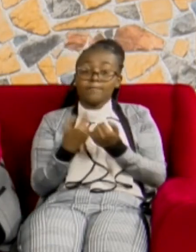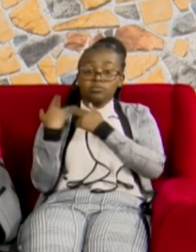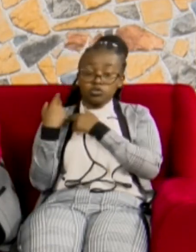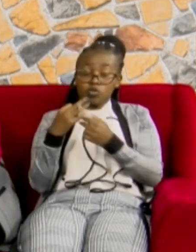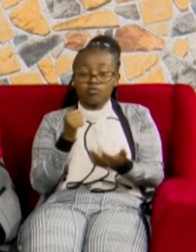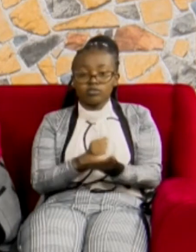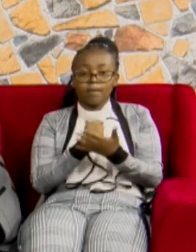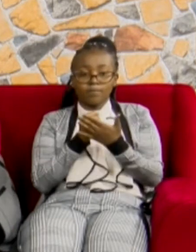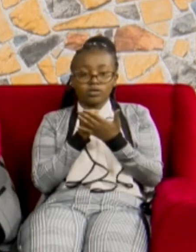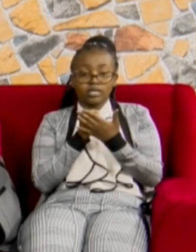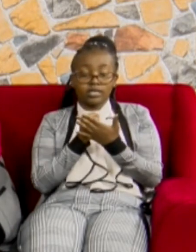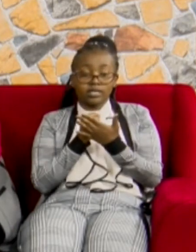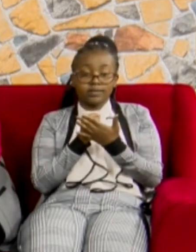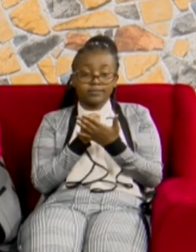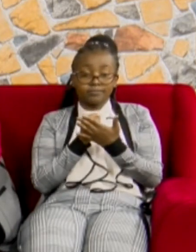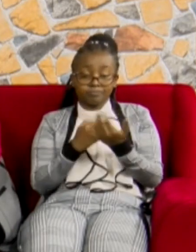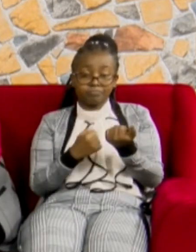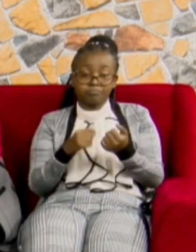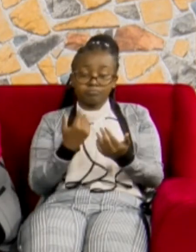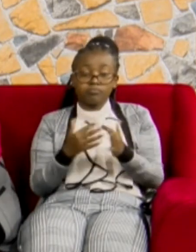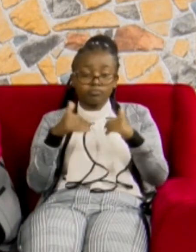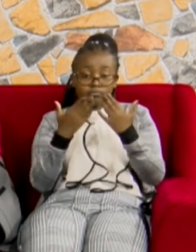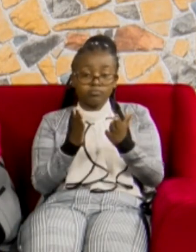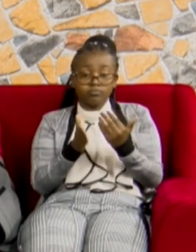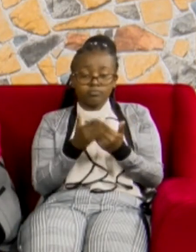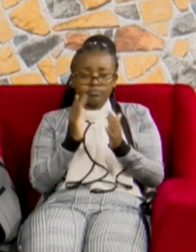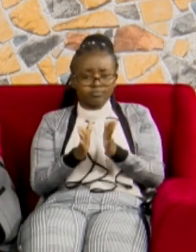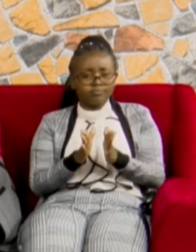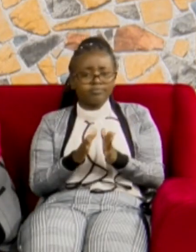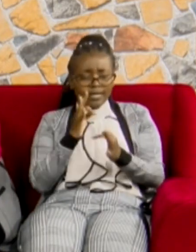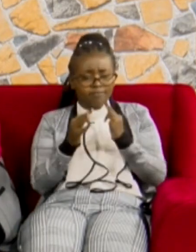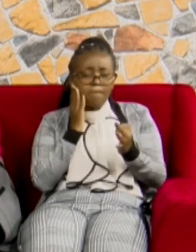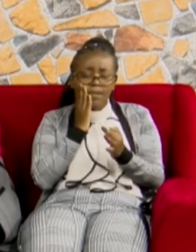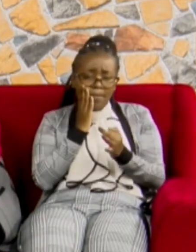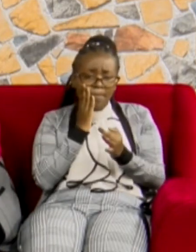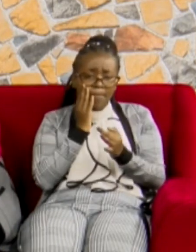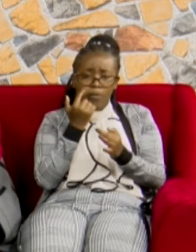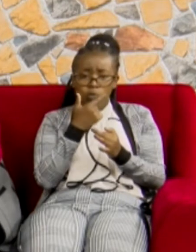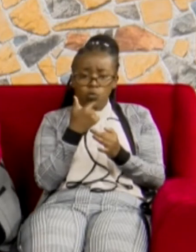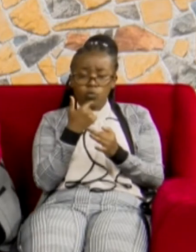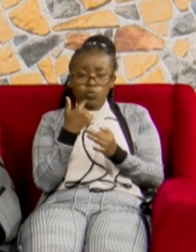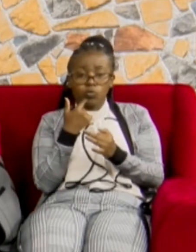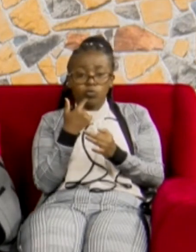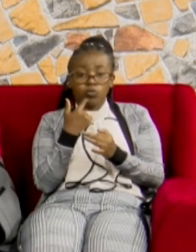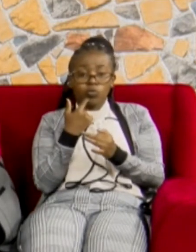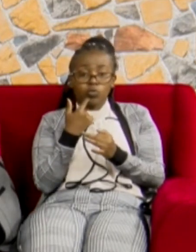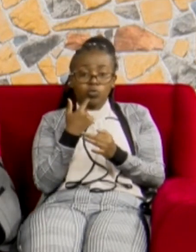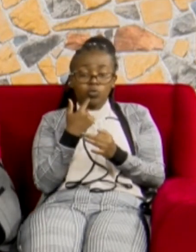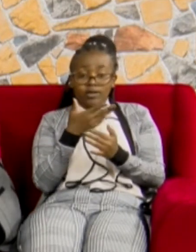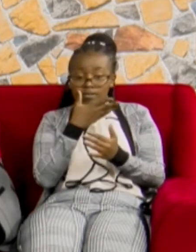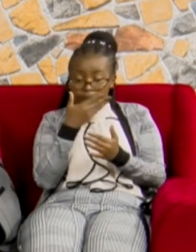supporting our caregivers. That's a very big thing for me. Because I'm like, if a mom who is refreshed is a